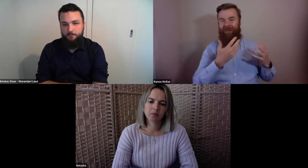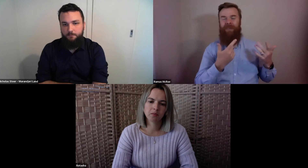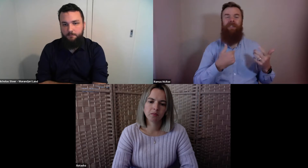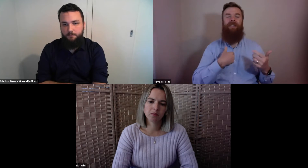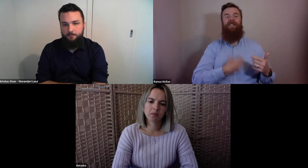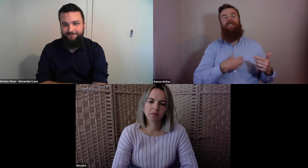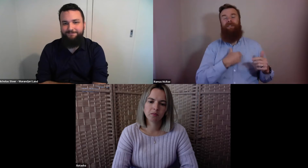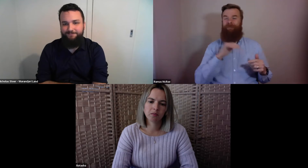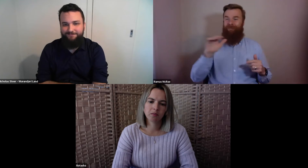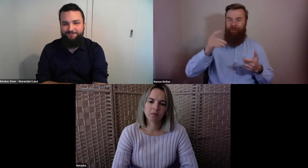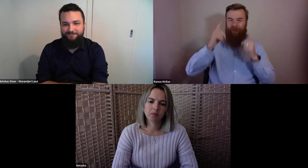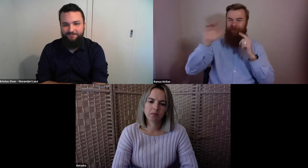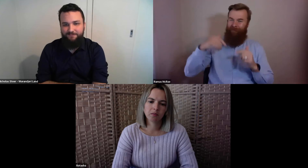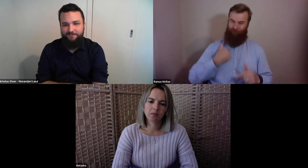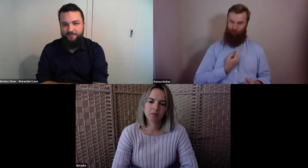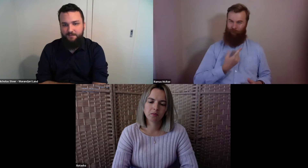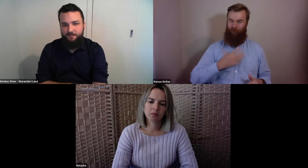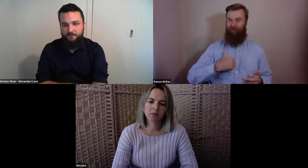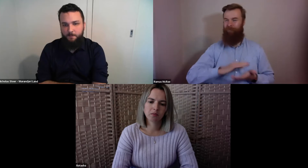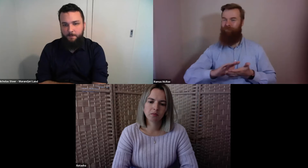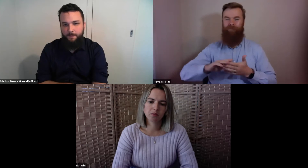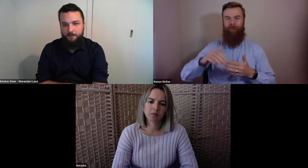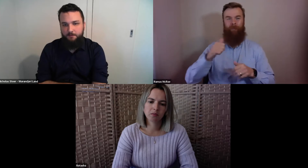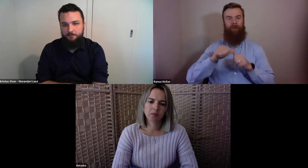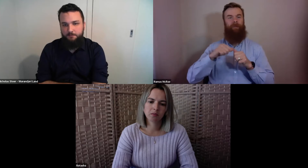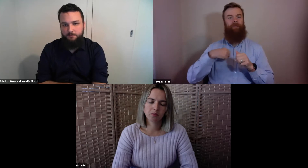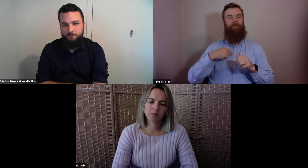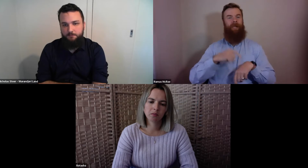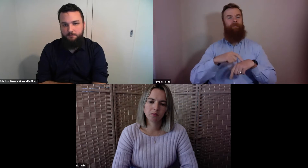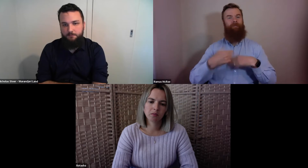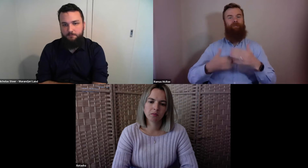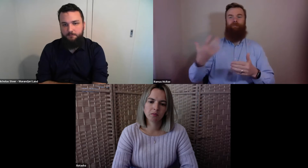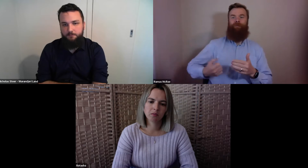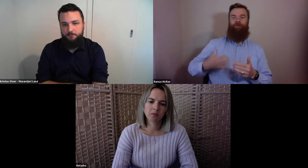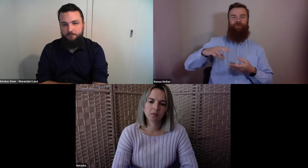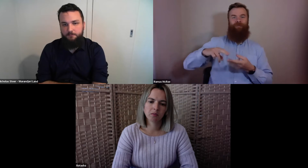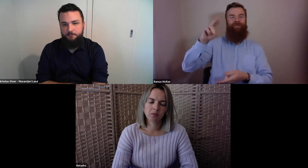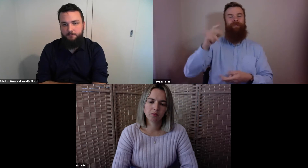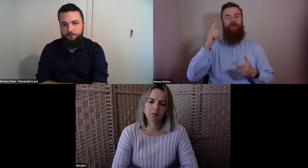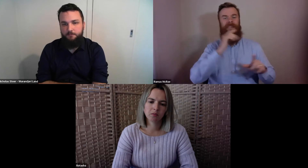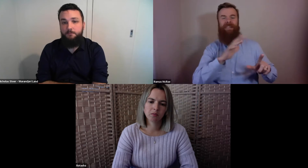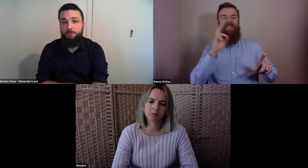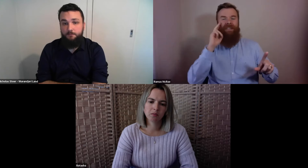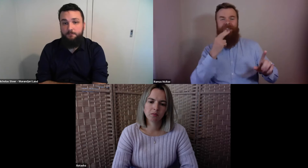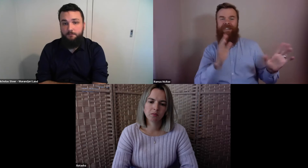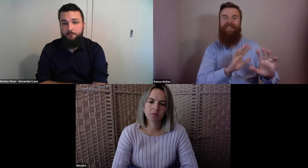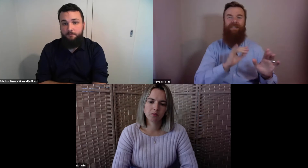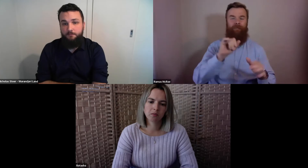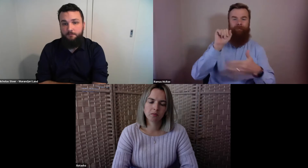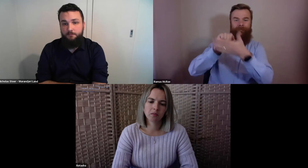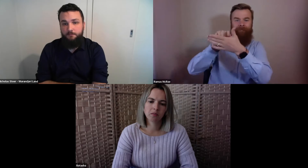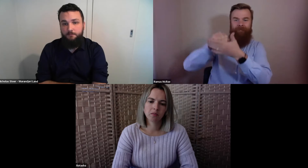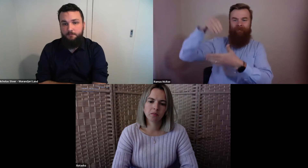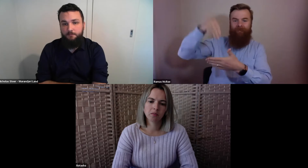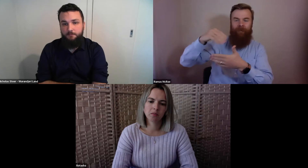I worked with was very slow and wasn't as attentive to his work, whereas I got things done very, very quickly. And And we